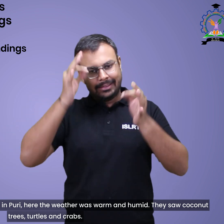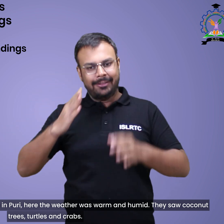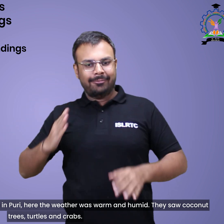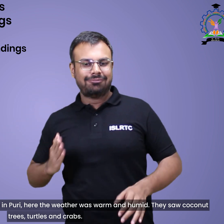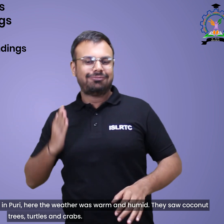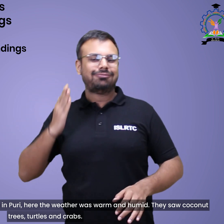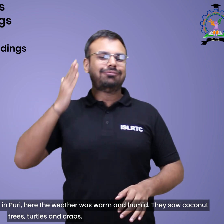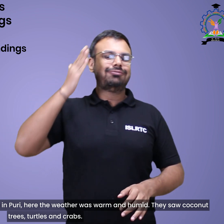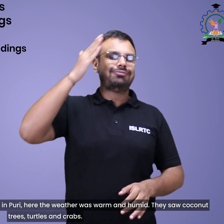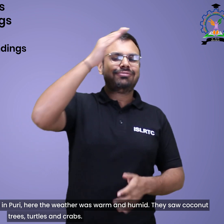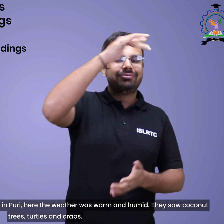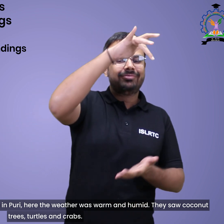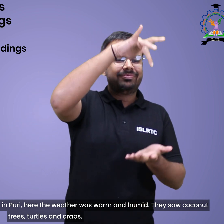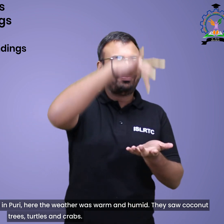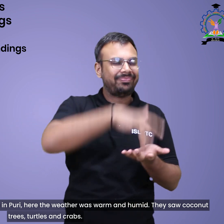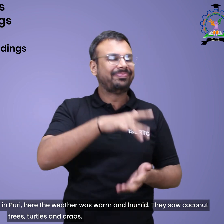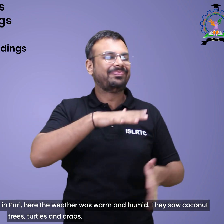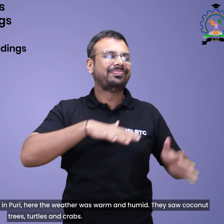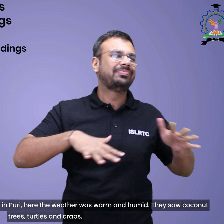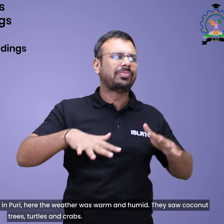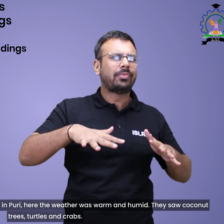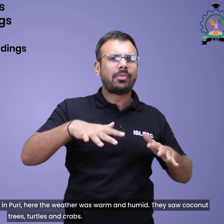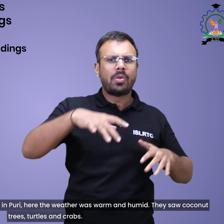trees, turtles and crabs.